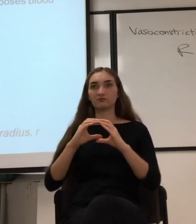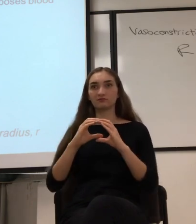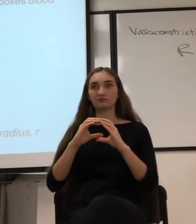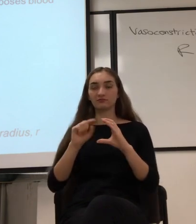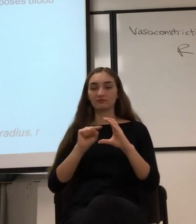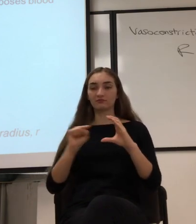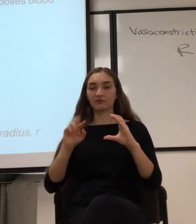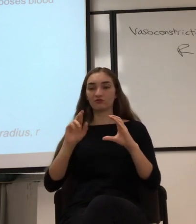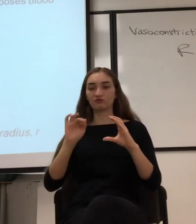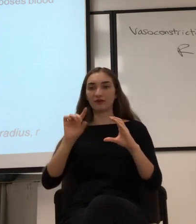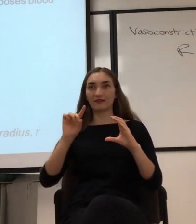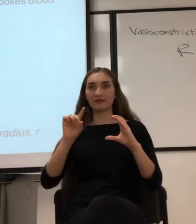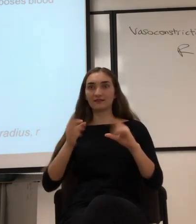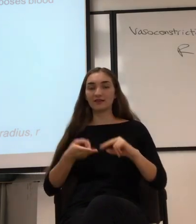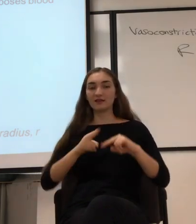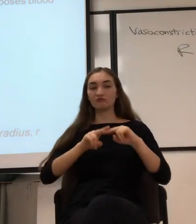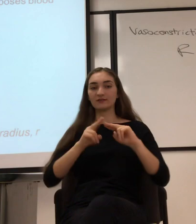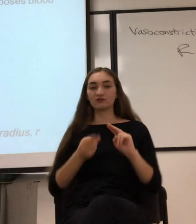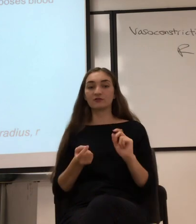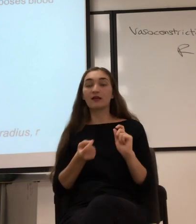resistance a lot.